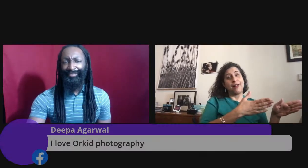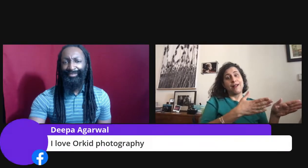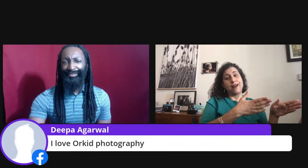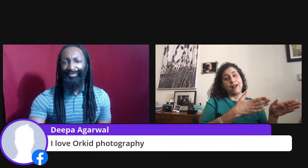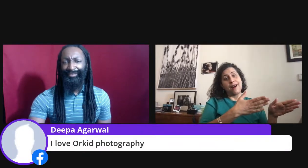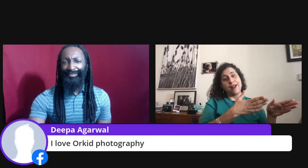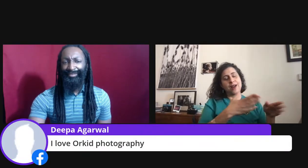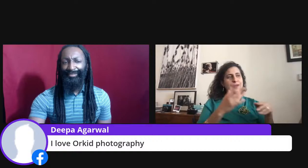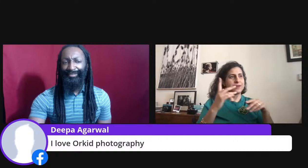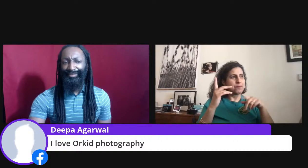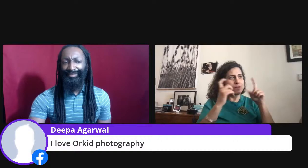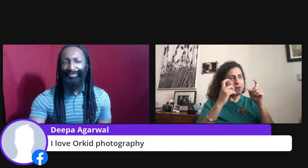And once I finished with that,